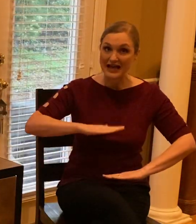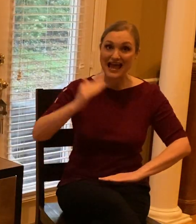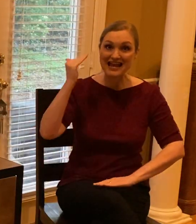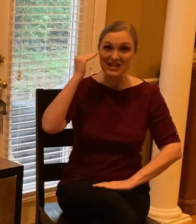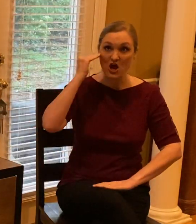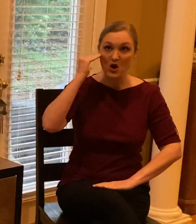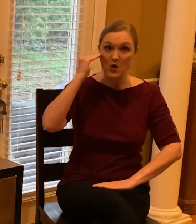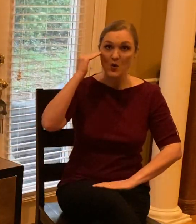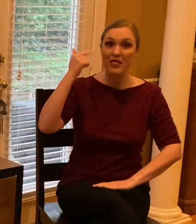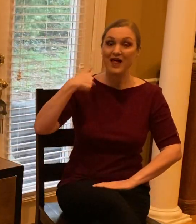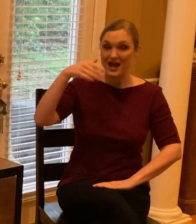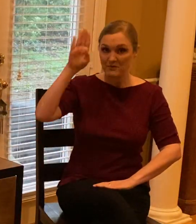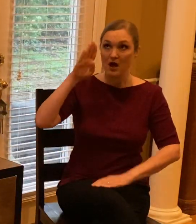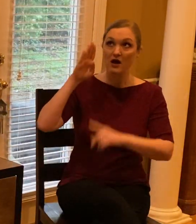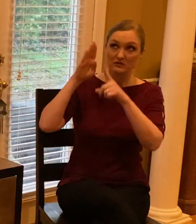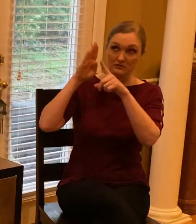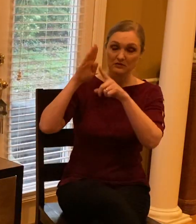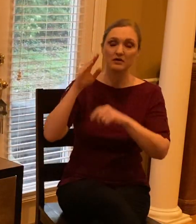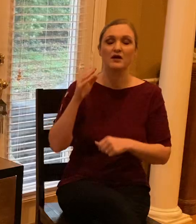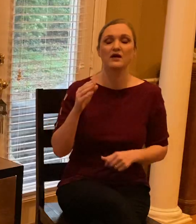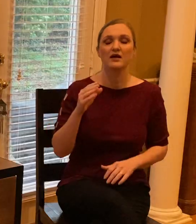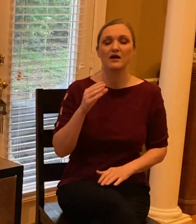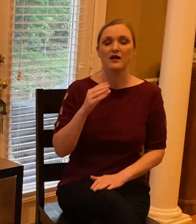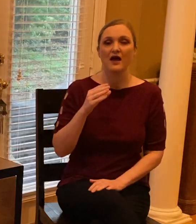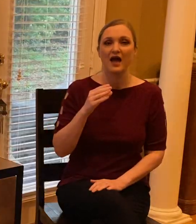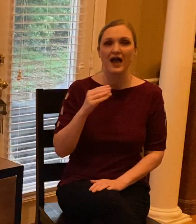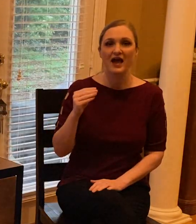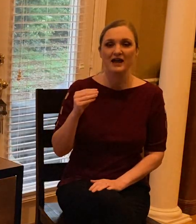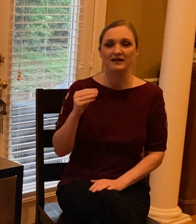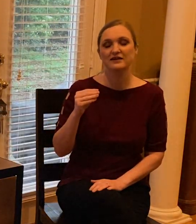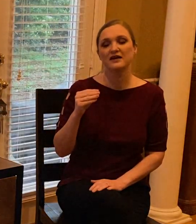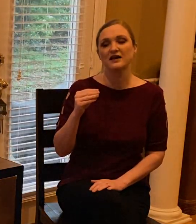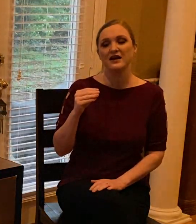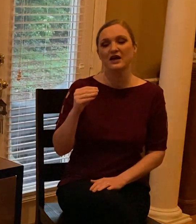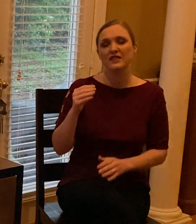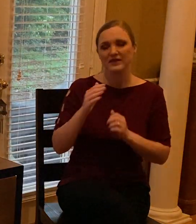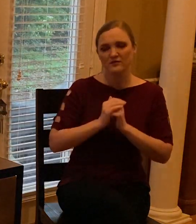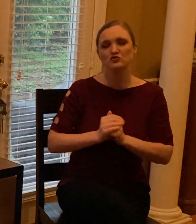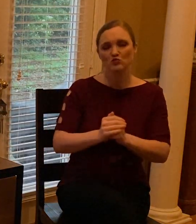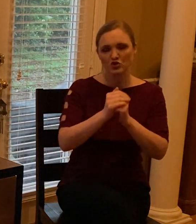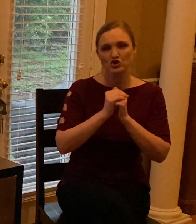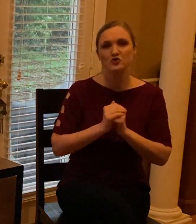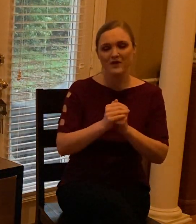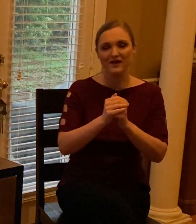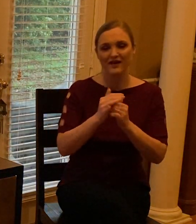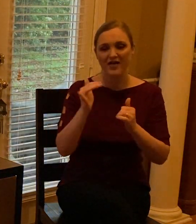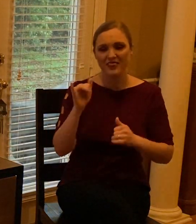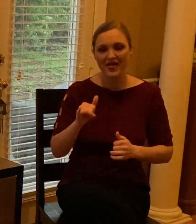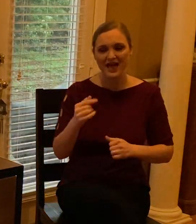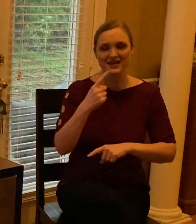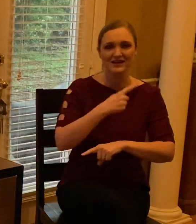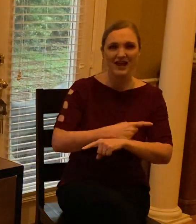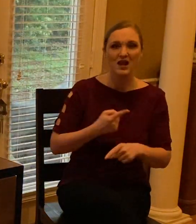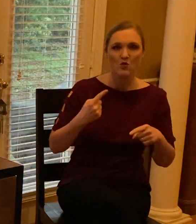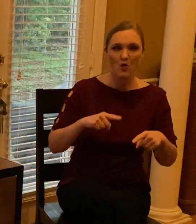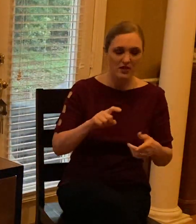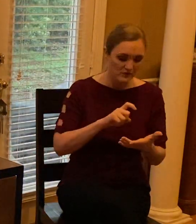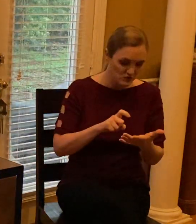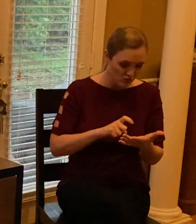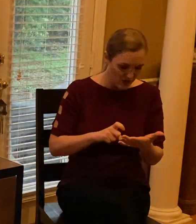know that I am God, as his worship that day, as he is writing. Both of